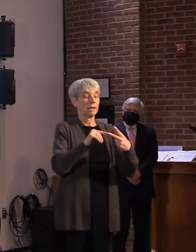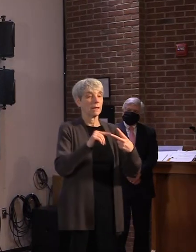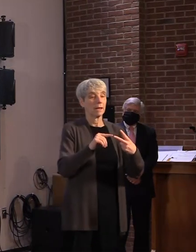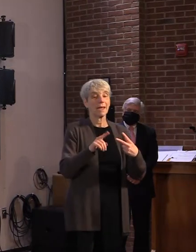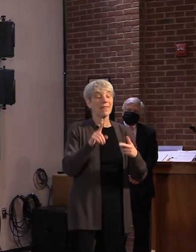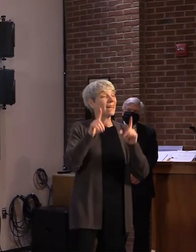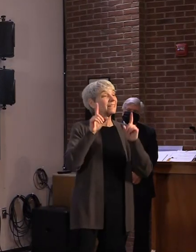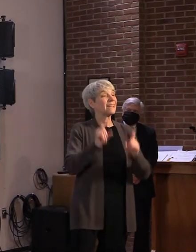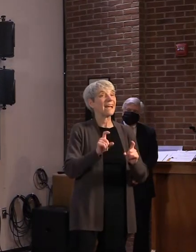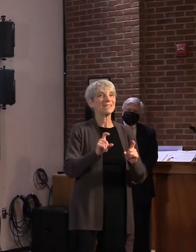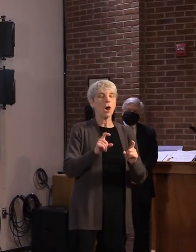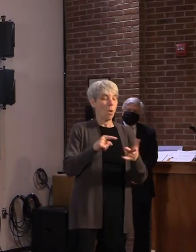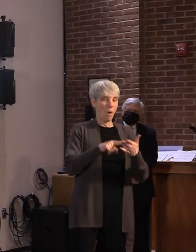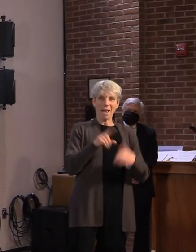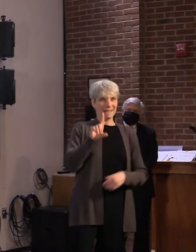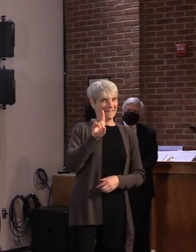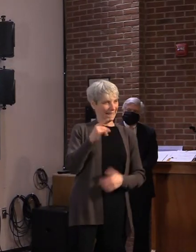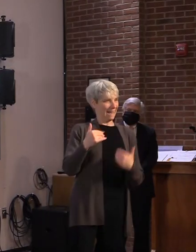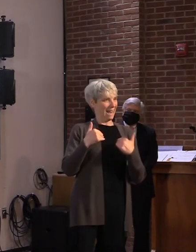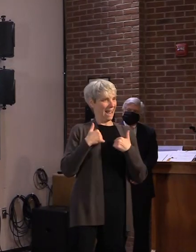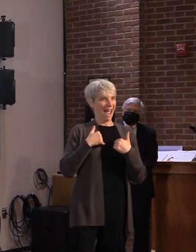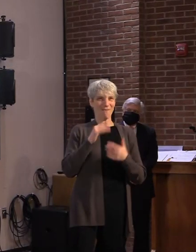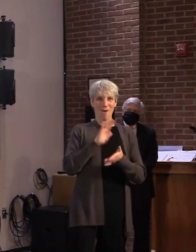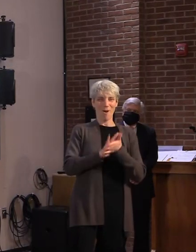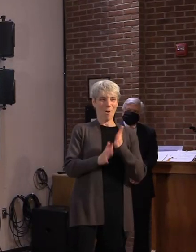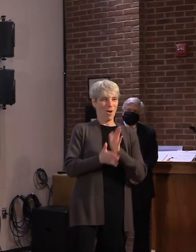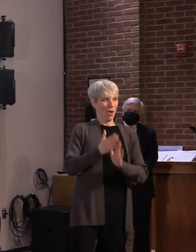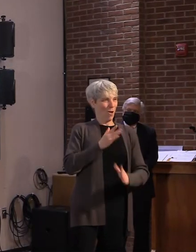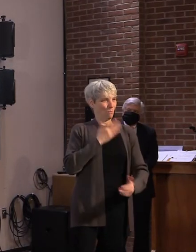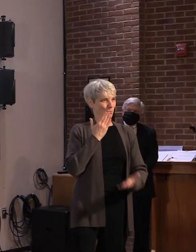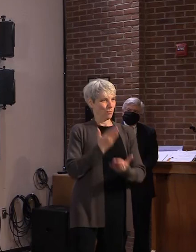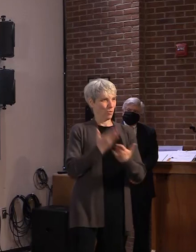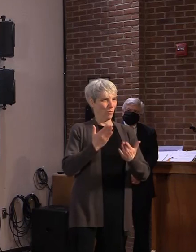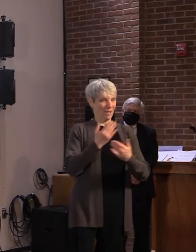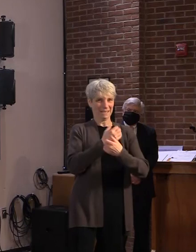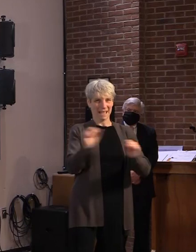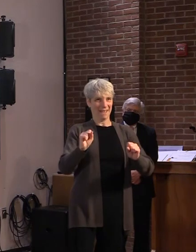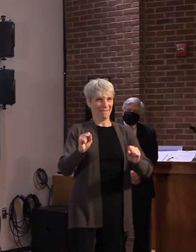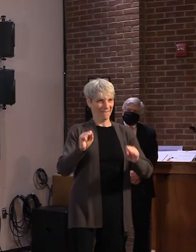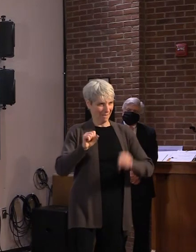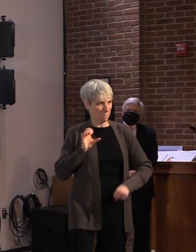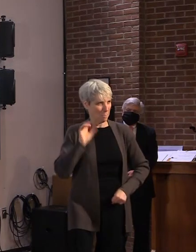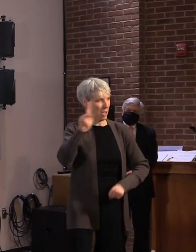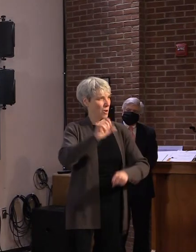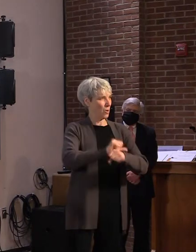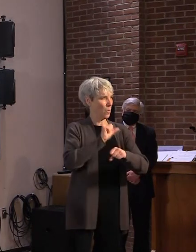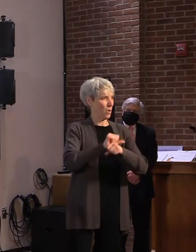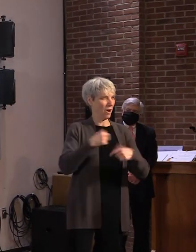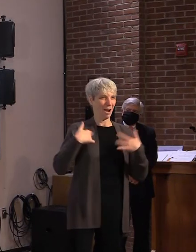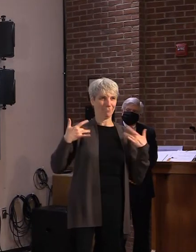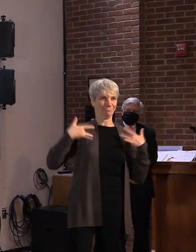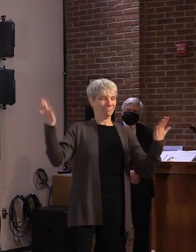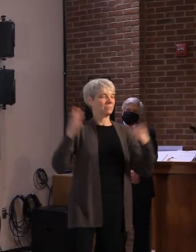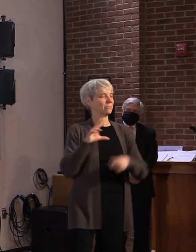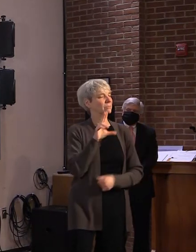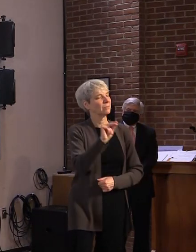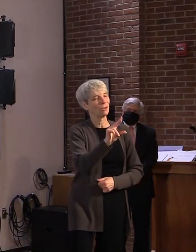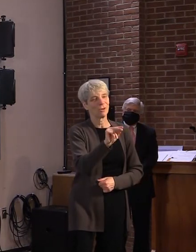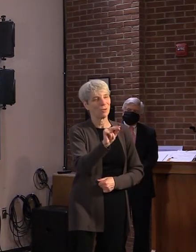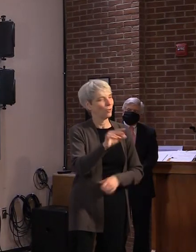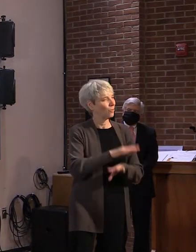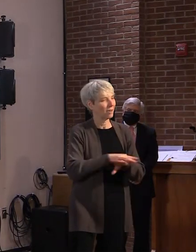of immunity, nor evidence that an individual can or should return to work, not even to